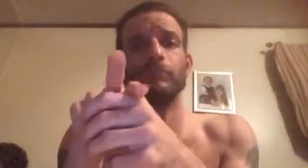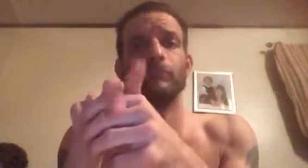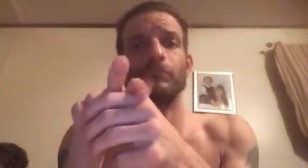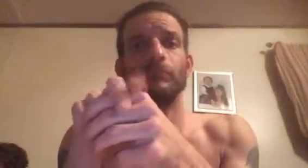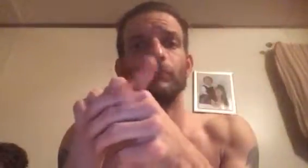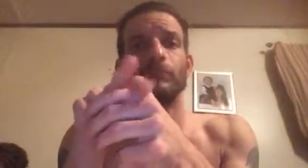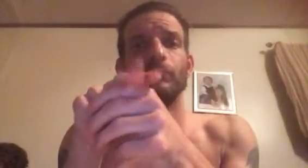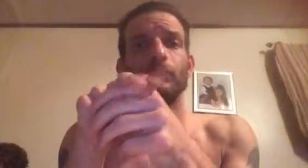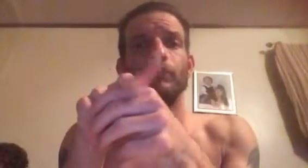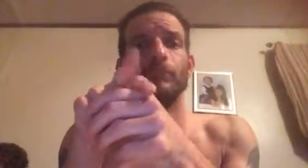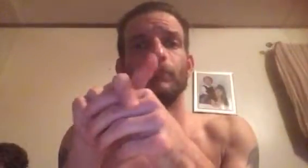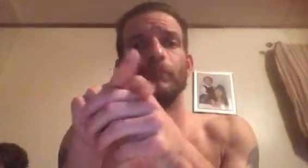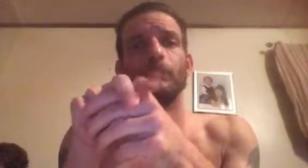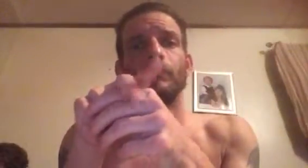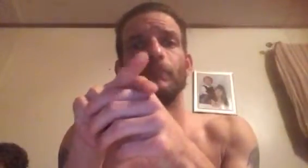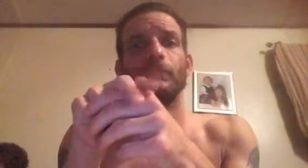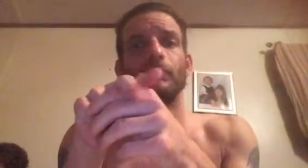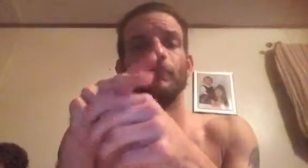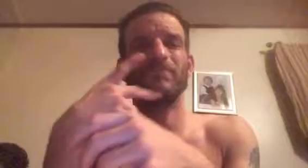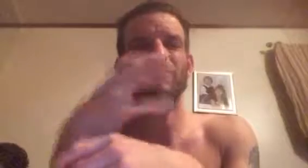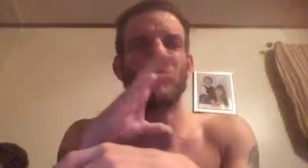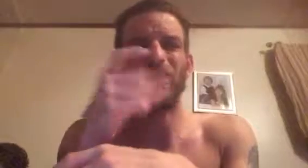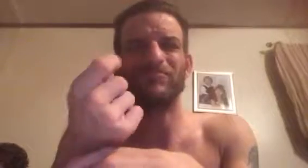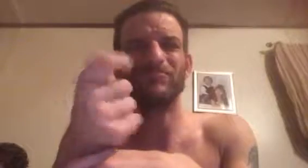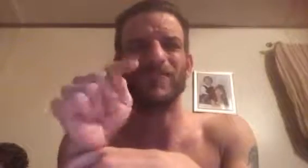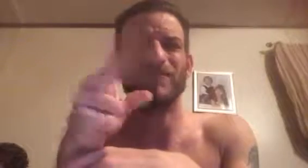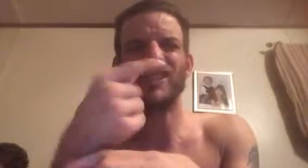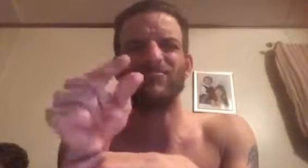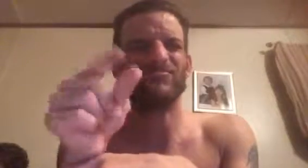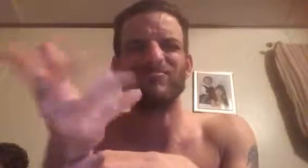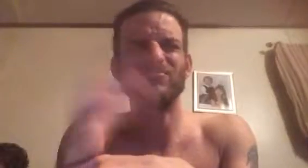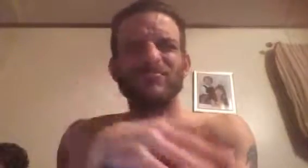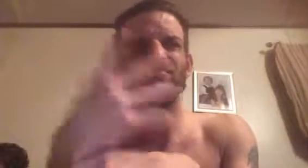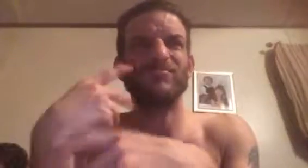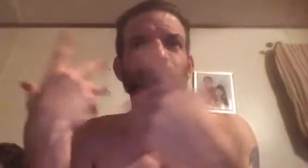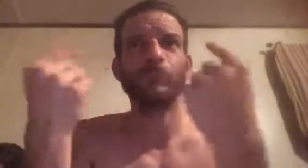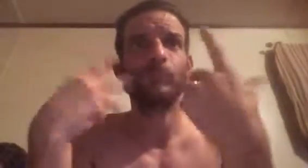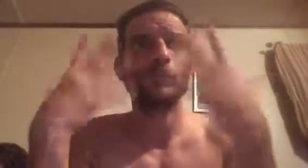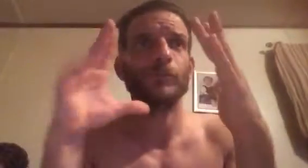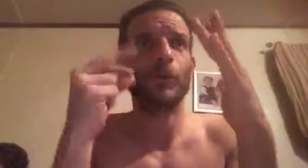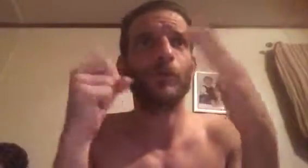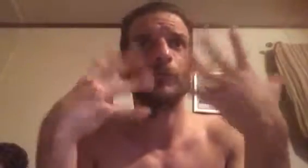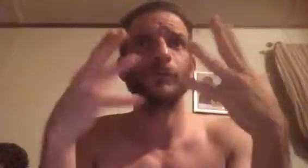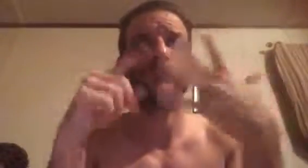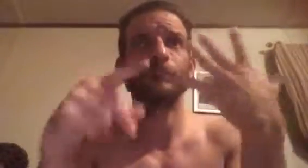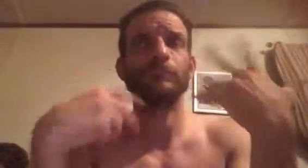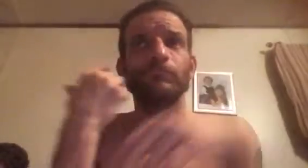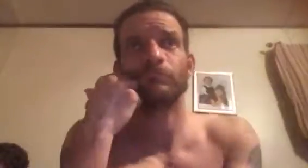Showdown. Yeah, we were. I mean, we worked awful hard. This is a brand new car, and we worked really hard. This was our first